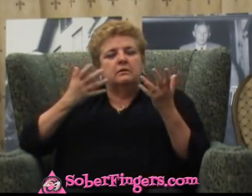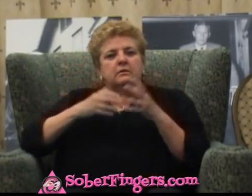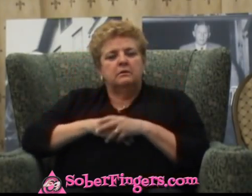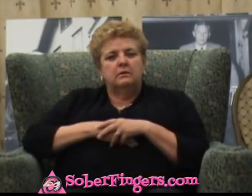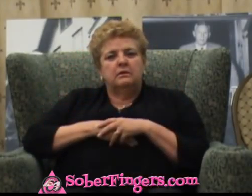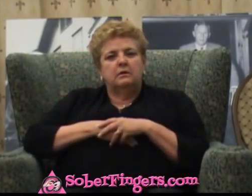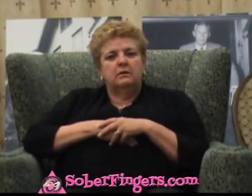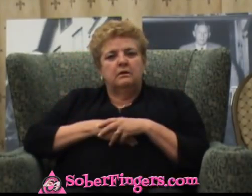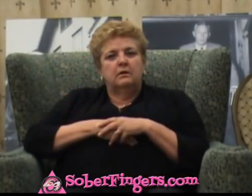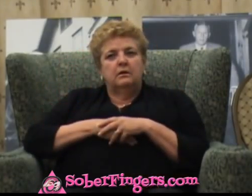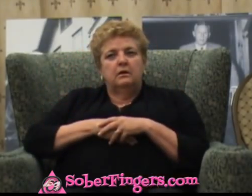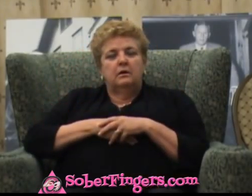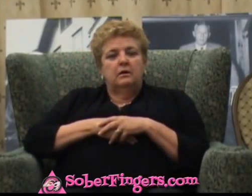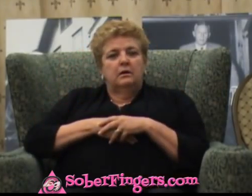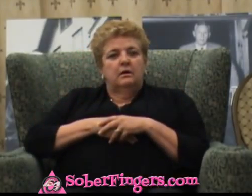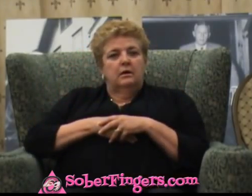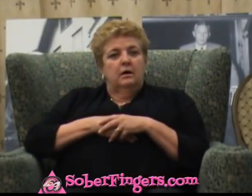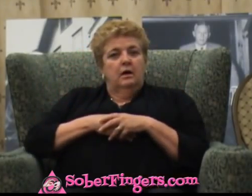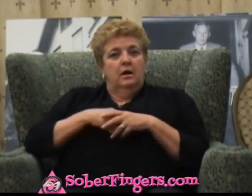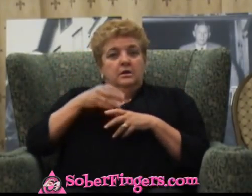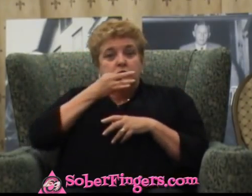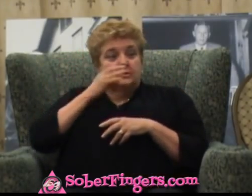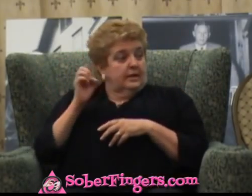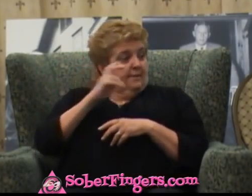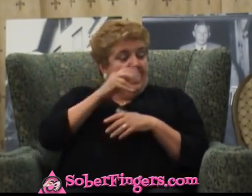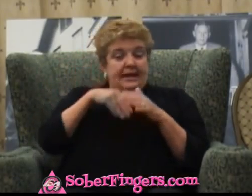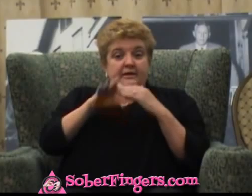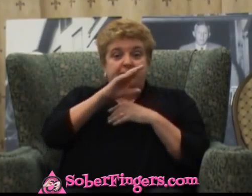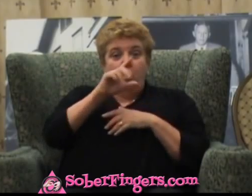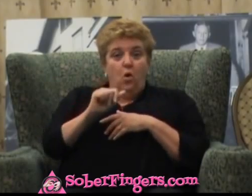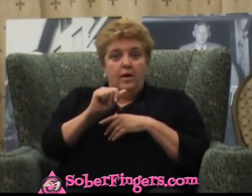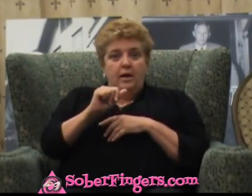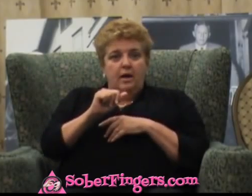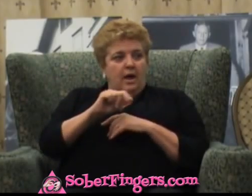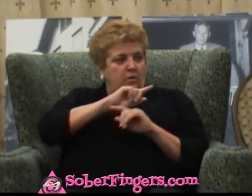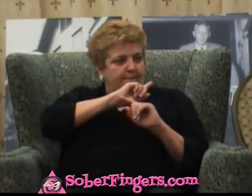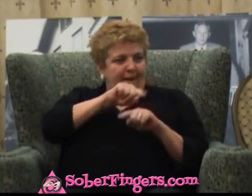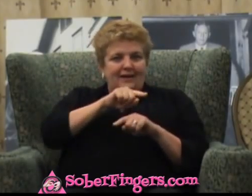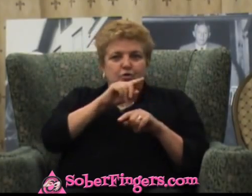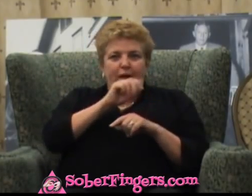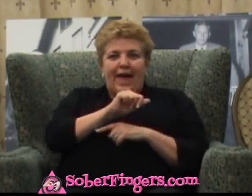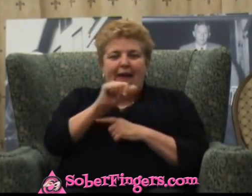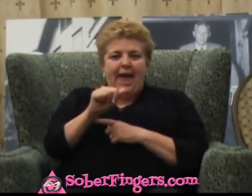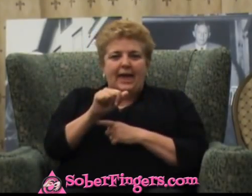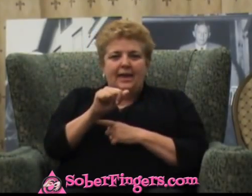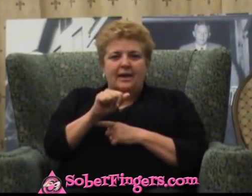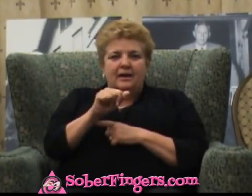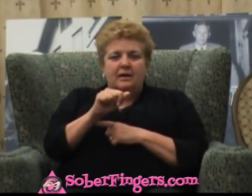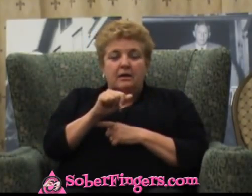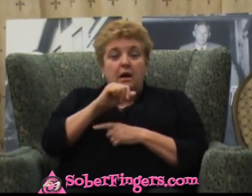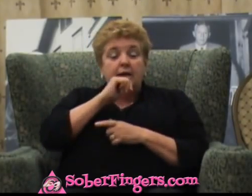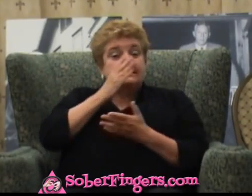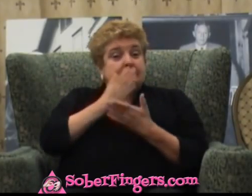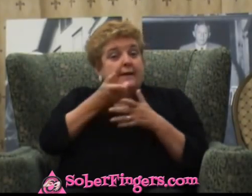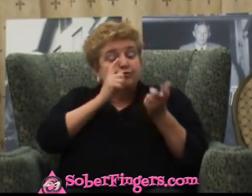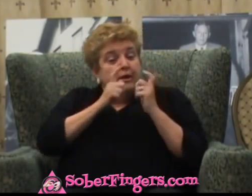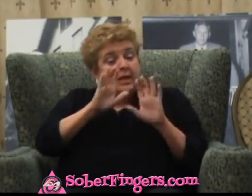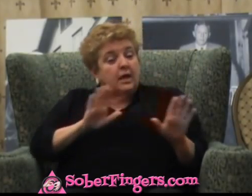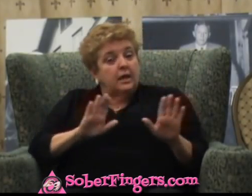I got back to Florida, I started going back to AA. What I didn't do is I didn't stop drinking. I would illegally drive my mother's car because the state of New Jersey has already taken my license